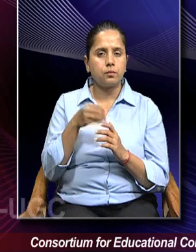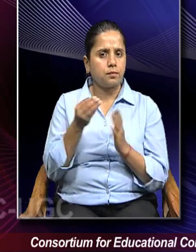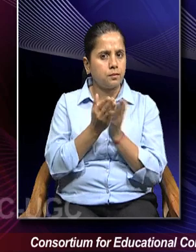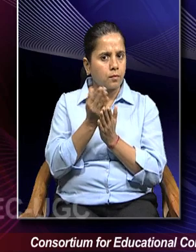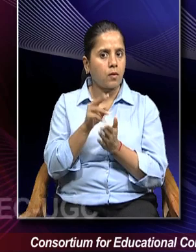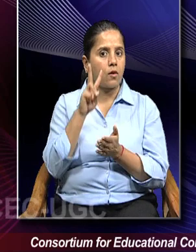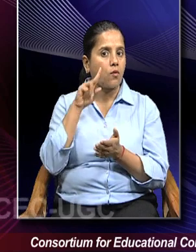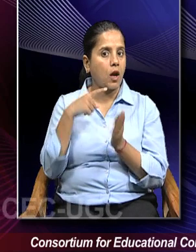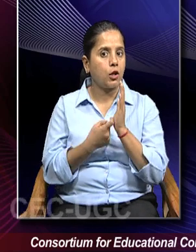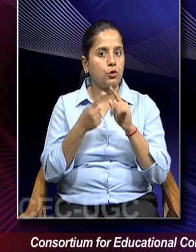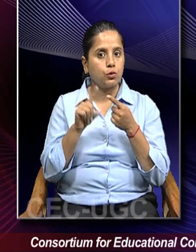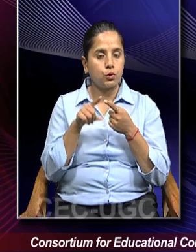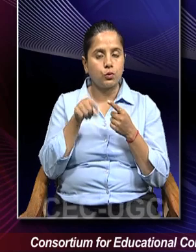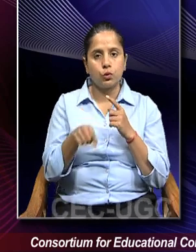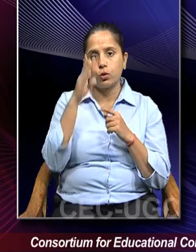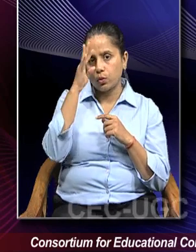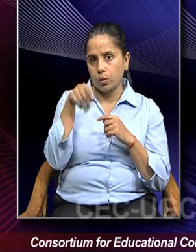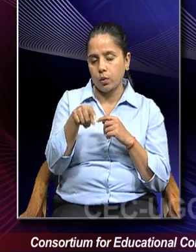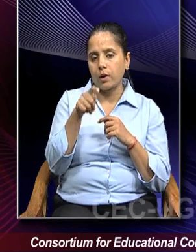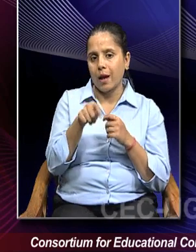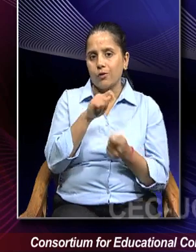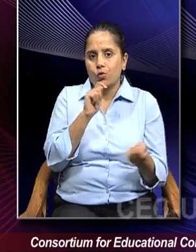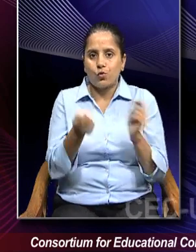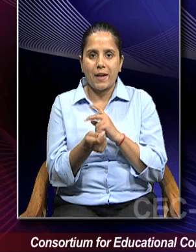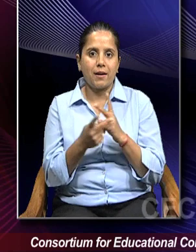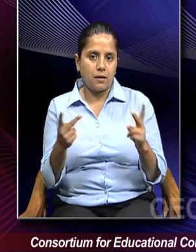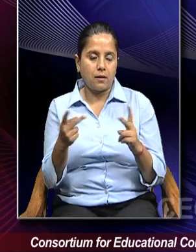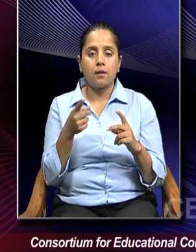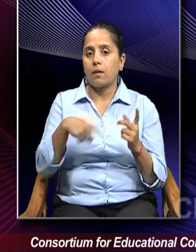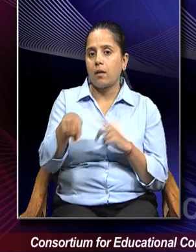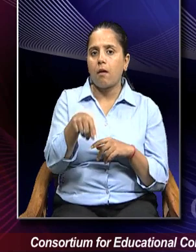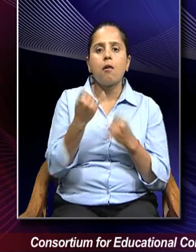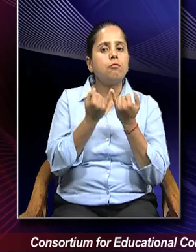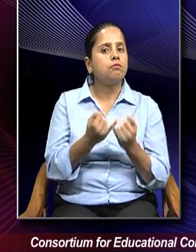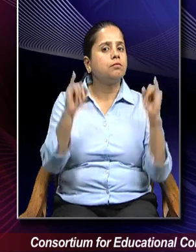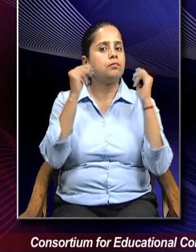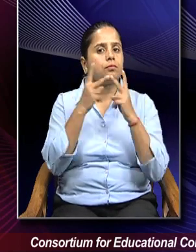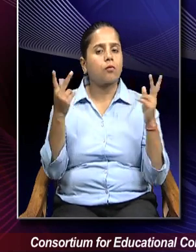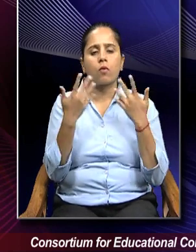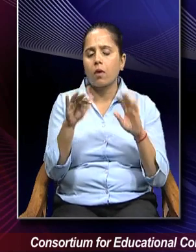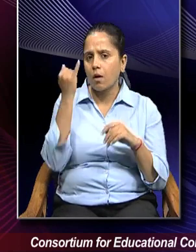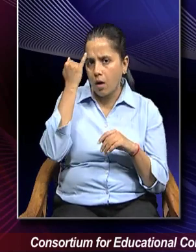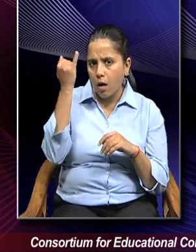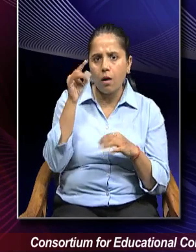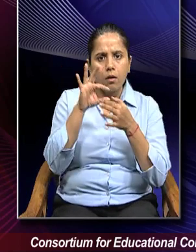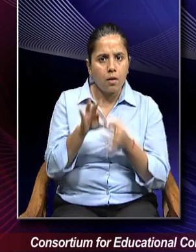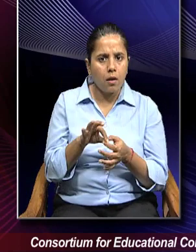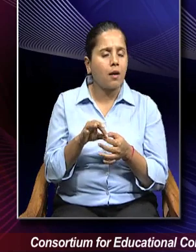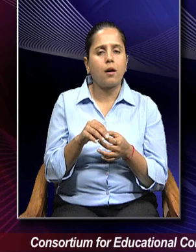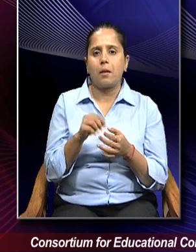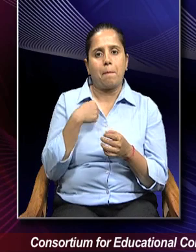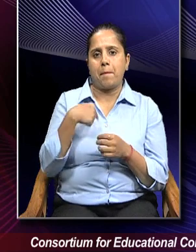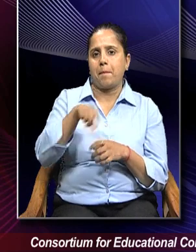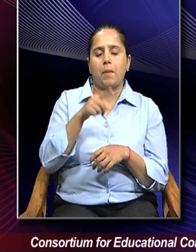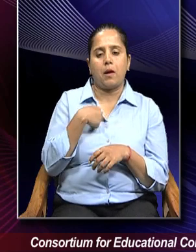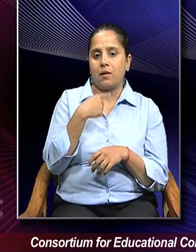virtue theory is transtemporal, you can say, and it is independent of any ideology. We should not